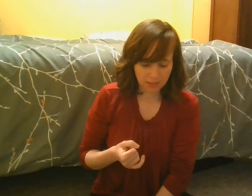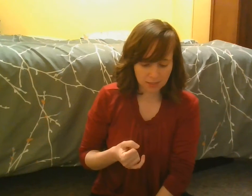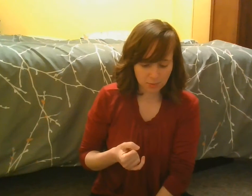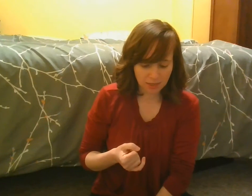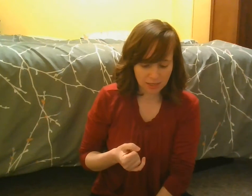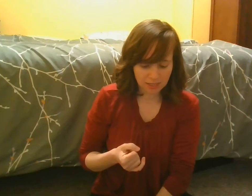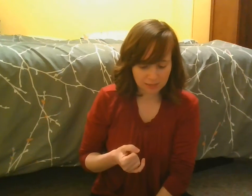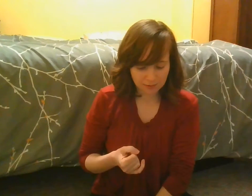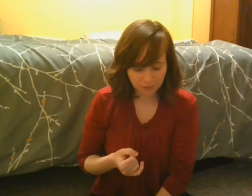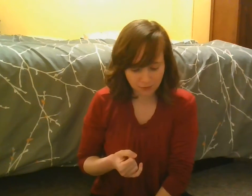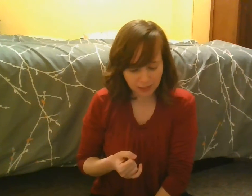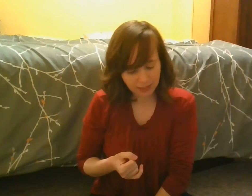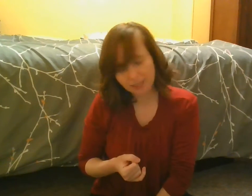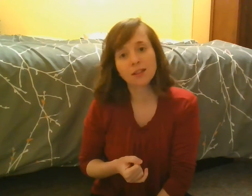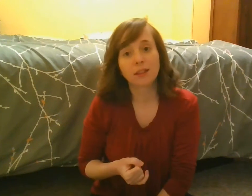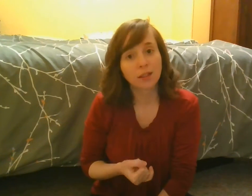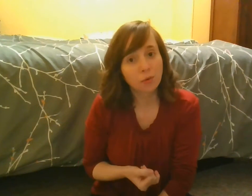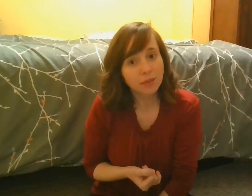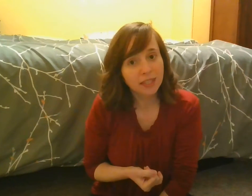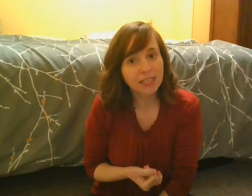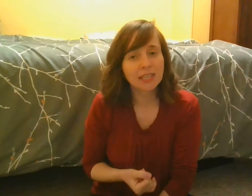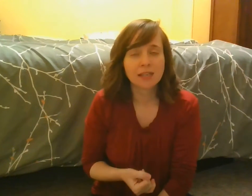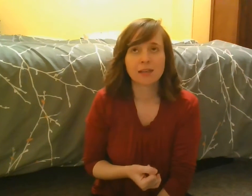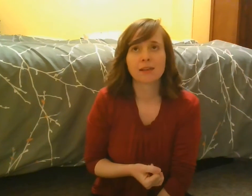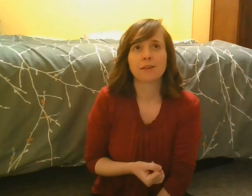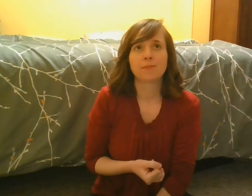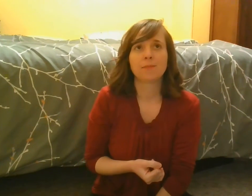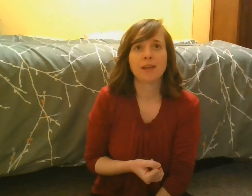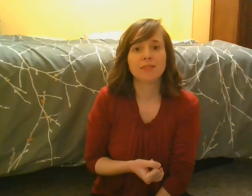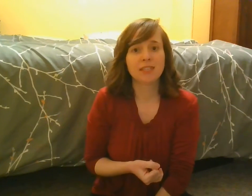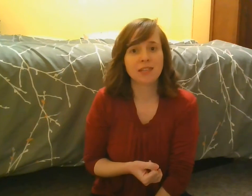Next one is feeling lonely. I've seen